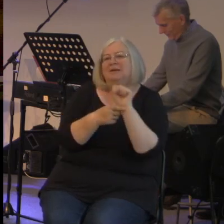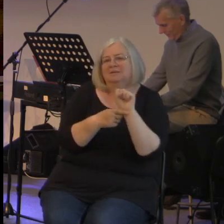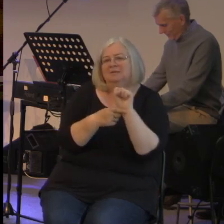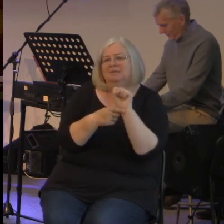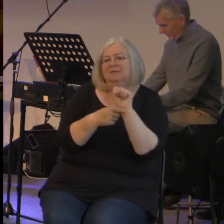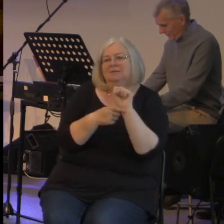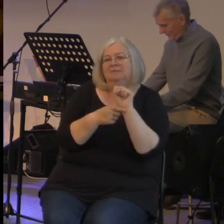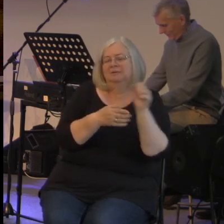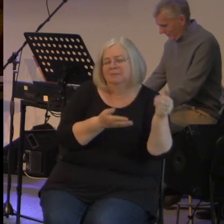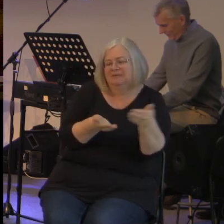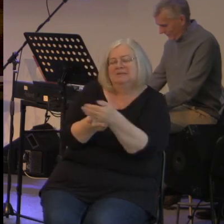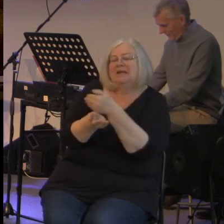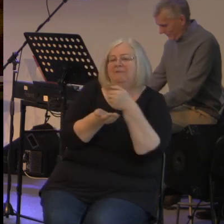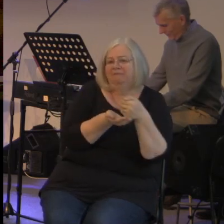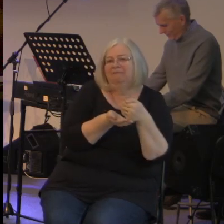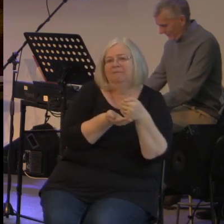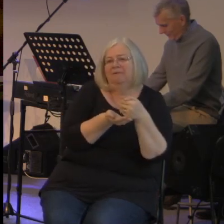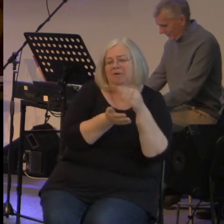safe from the evil one.